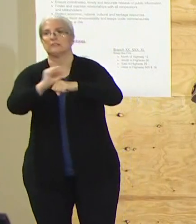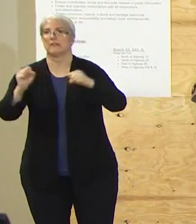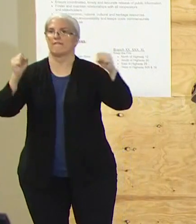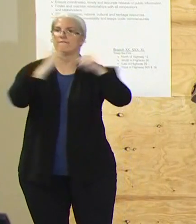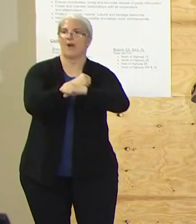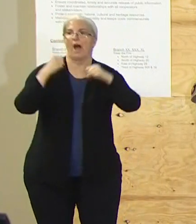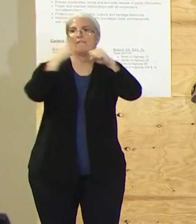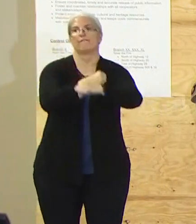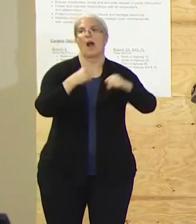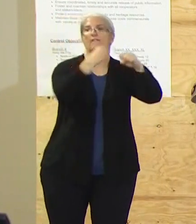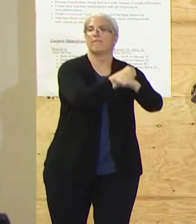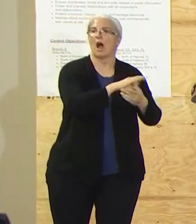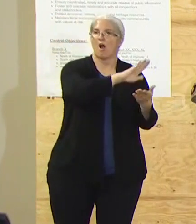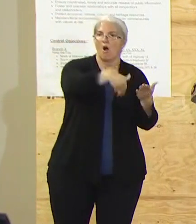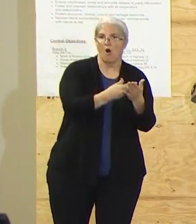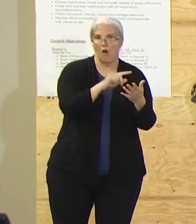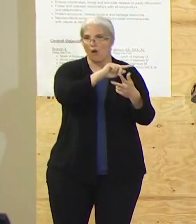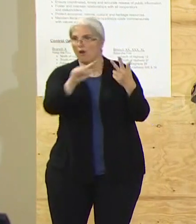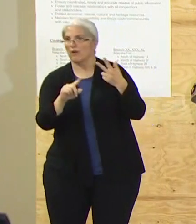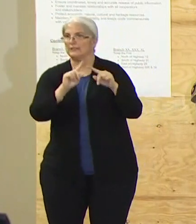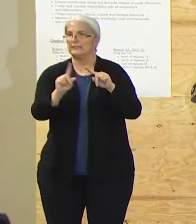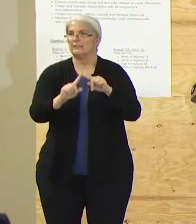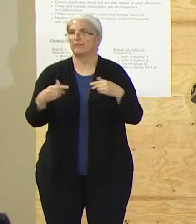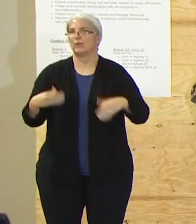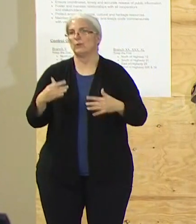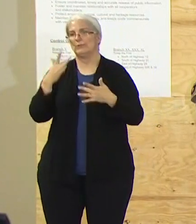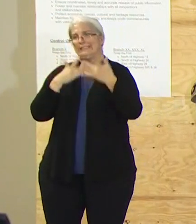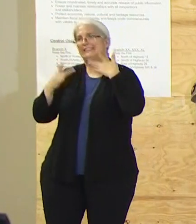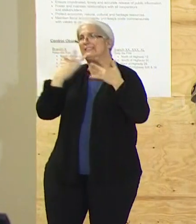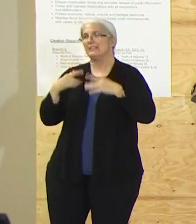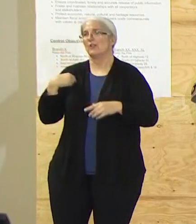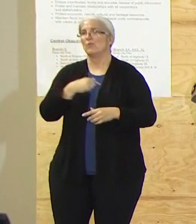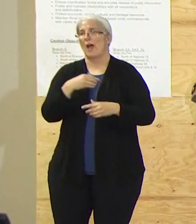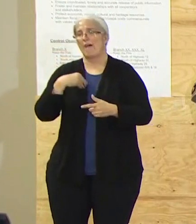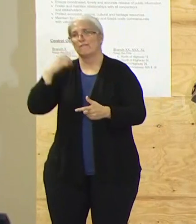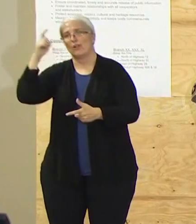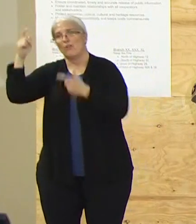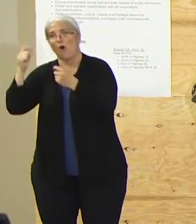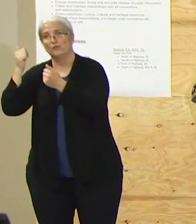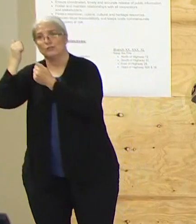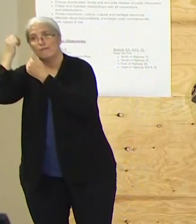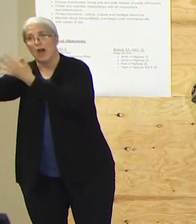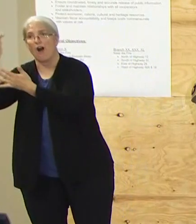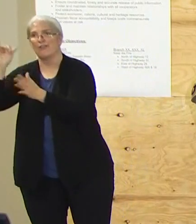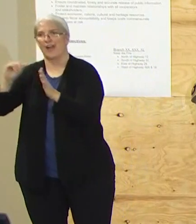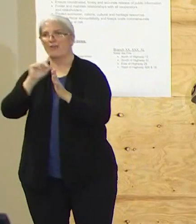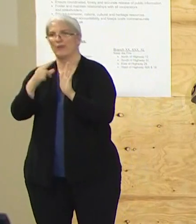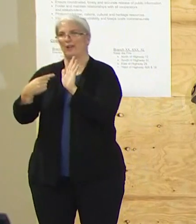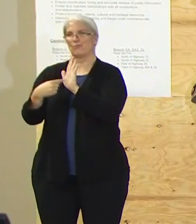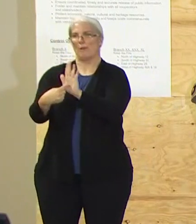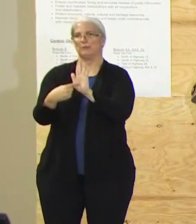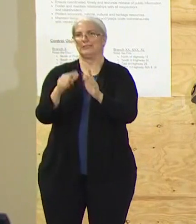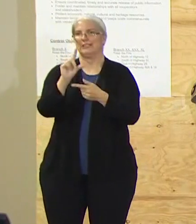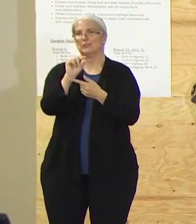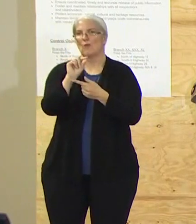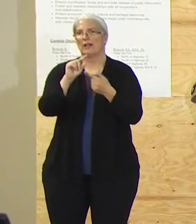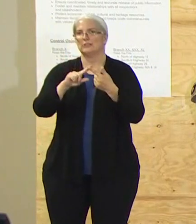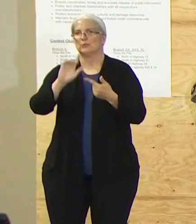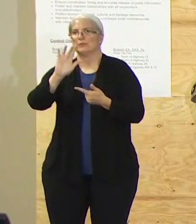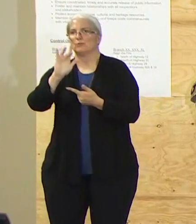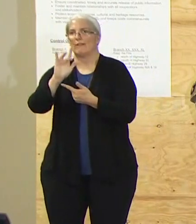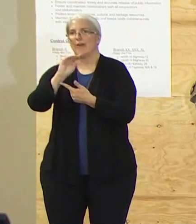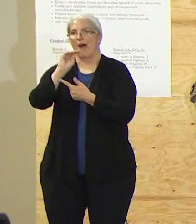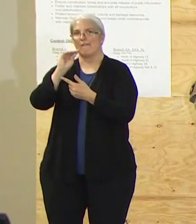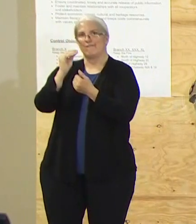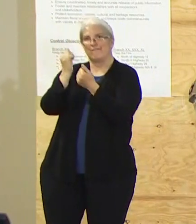The larger cohort of fires represents about 20 to 25 fires. So we talk in terms of